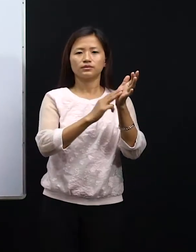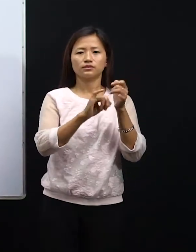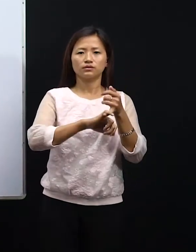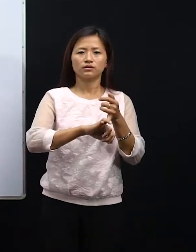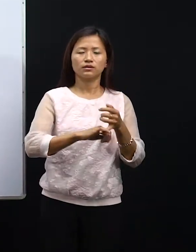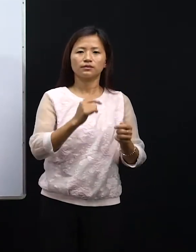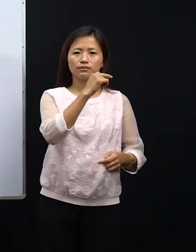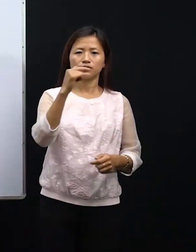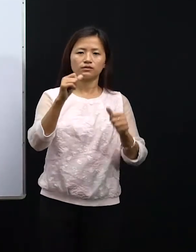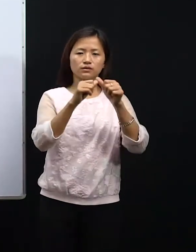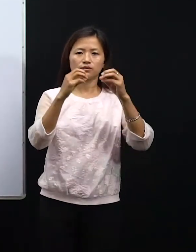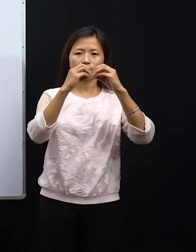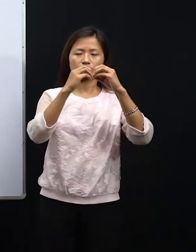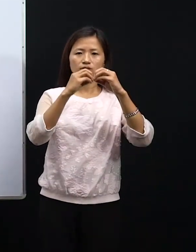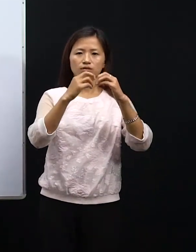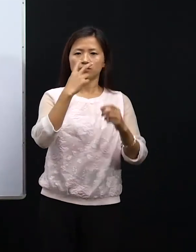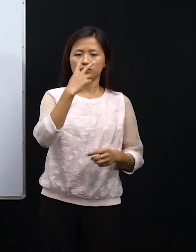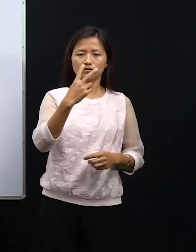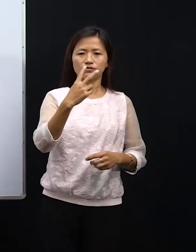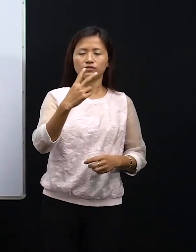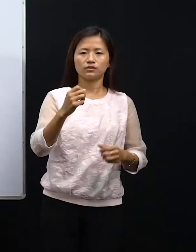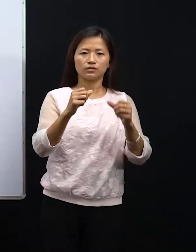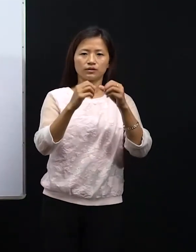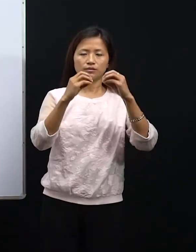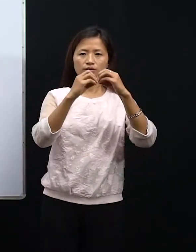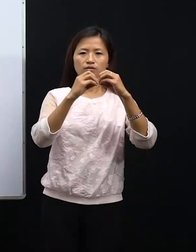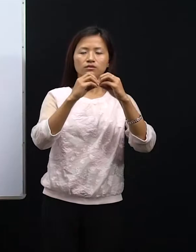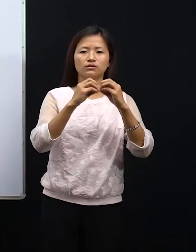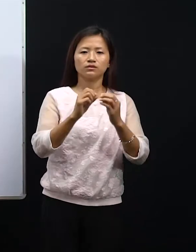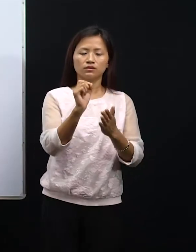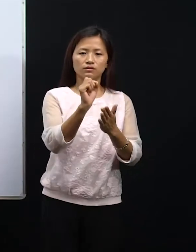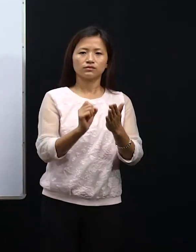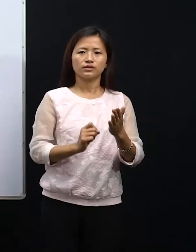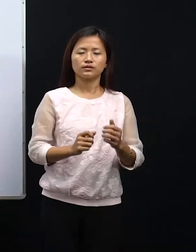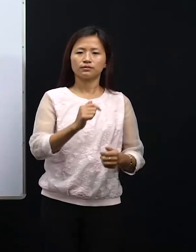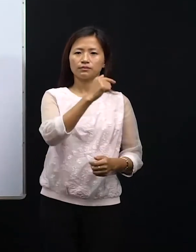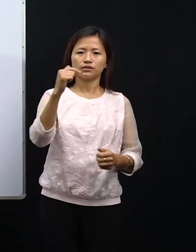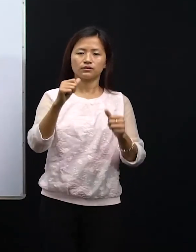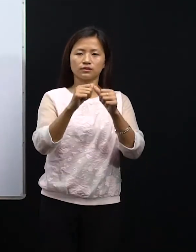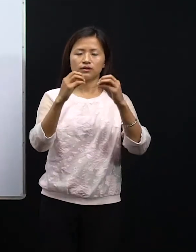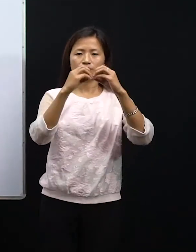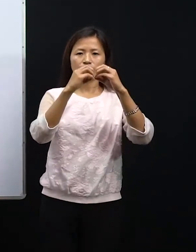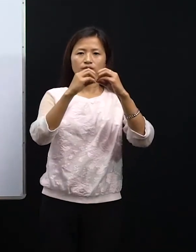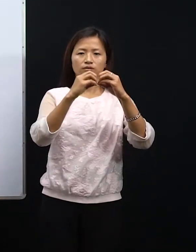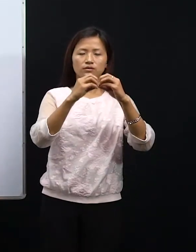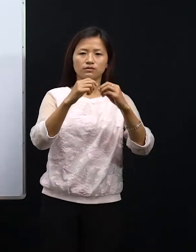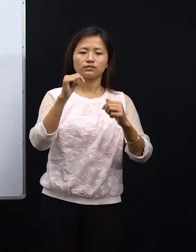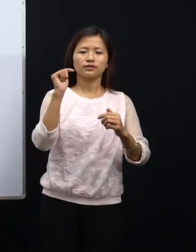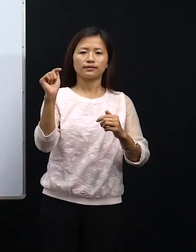minus AB, I have to look for AB. AB is here, so I will write minus AB below this AB.